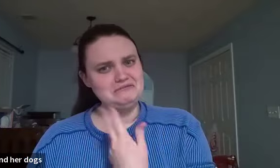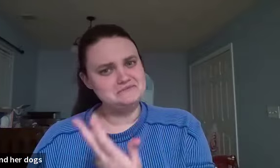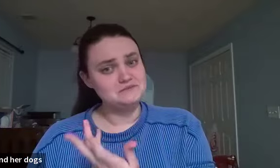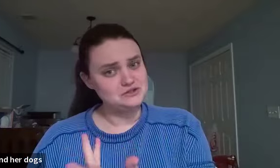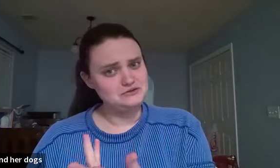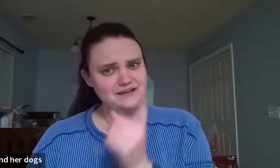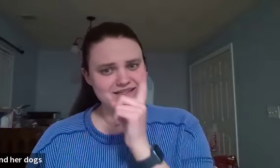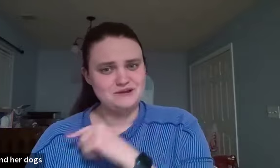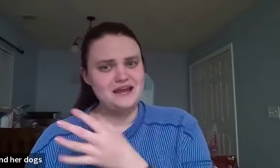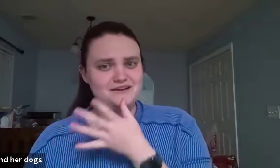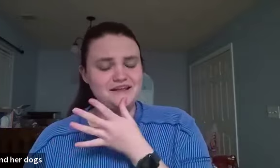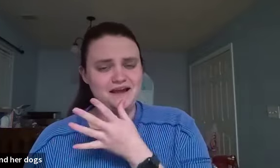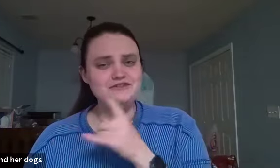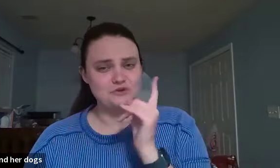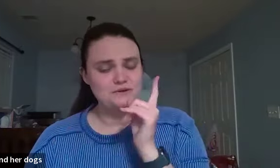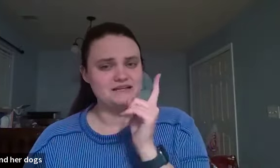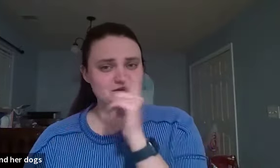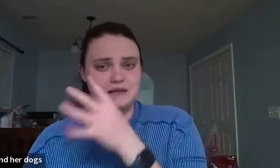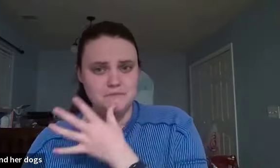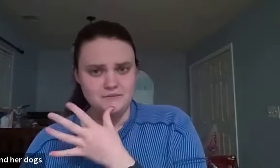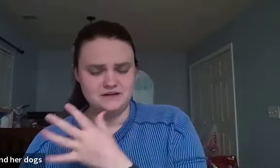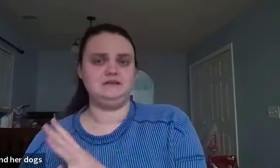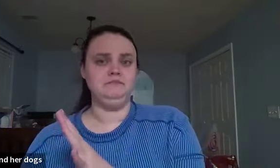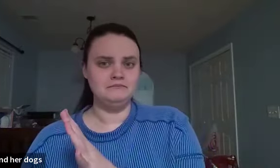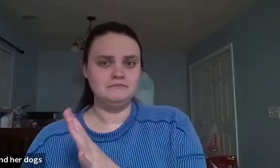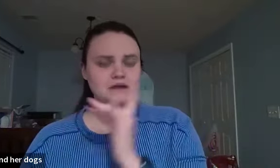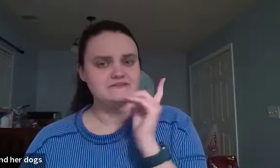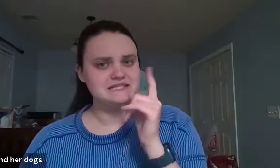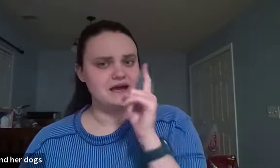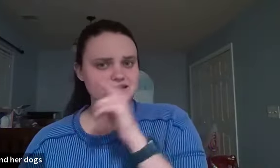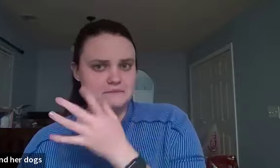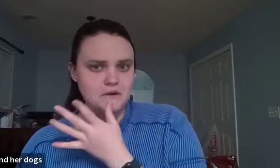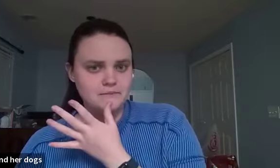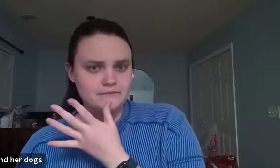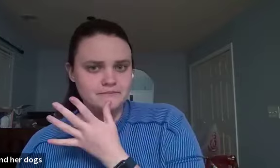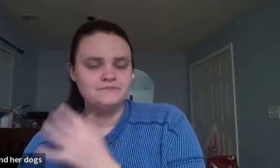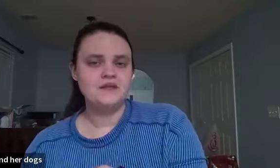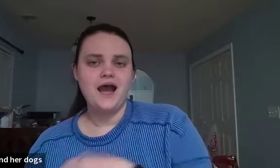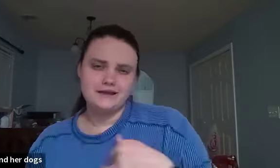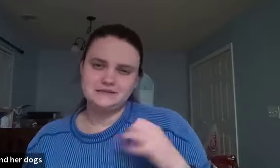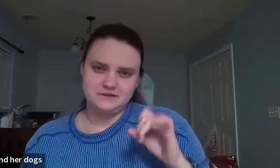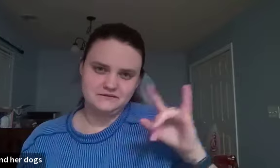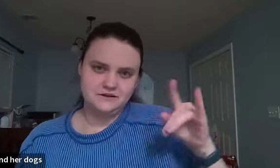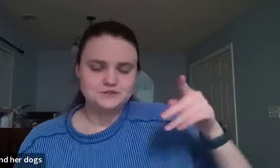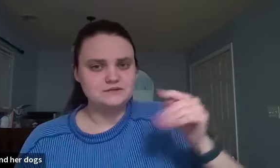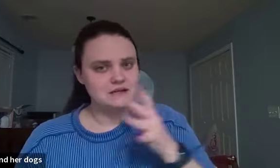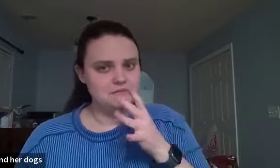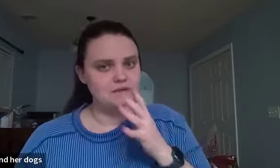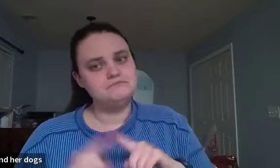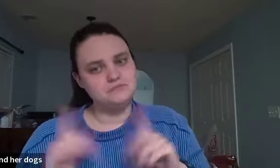like some do. And so it kind of threw me when I saw stepmom and I was like, but I've seen that stepmom. I typically finger spell stepmom,